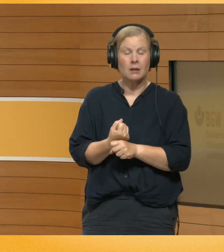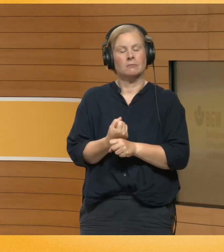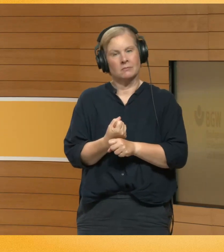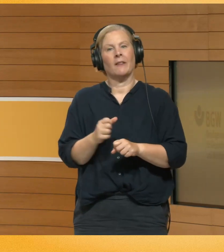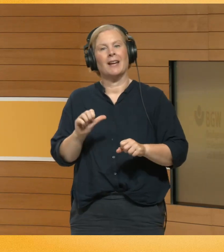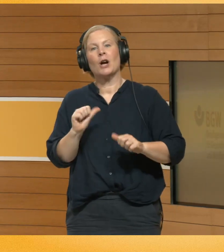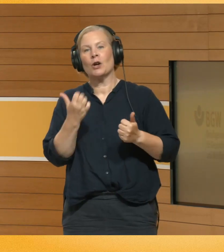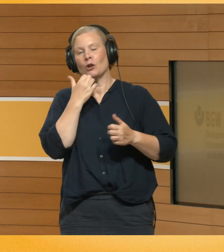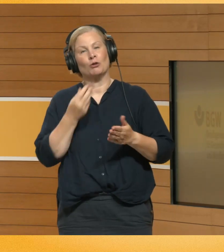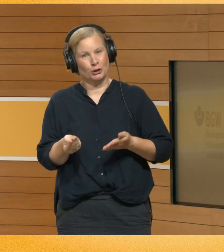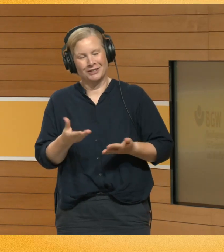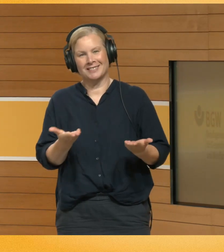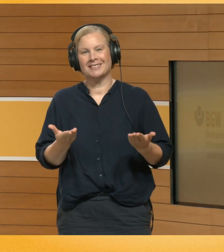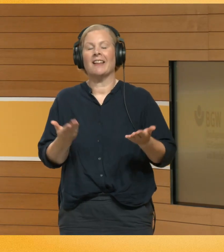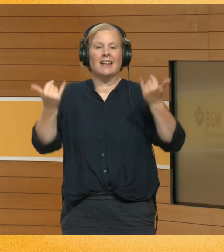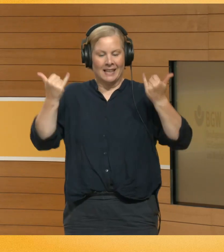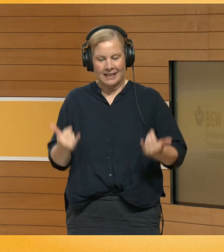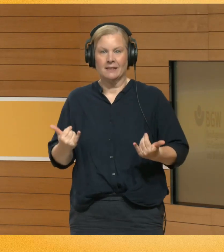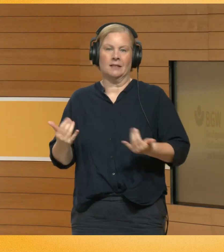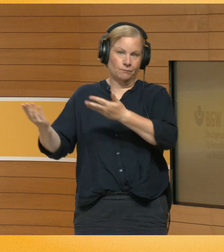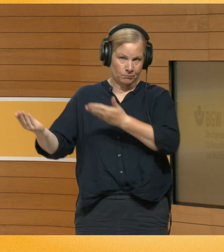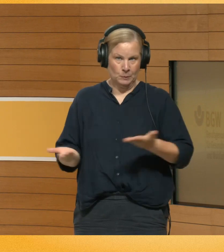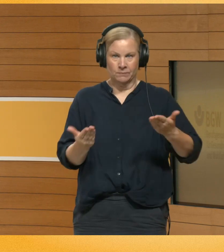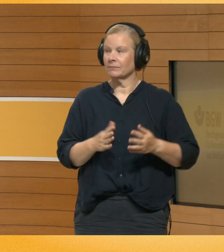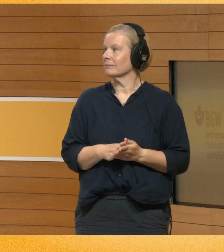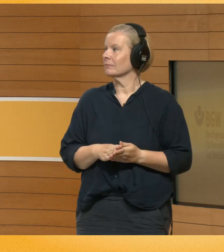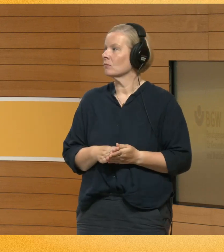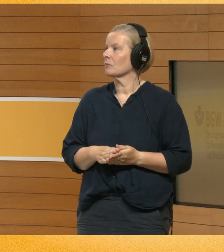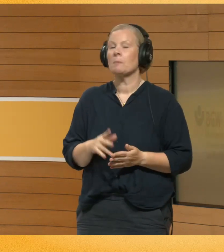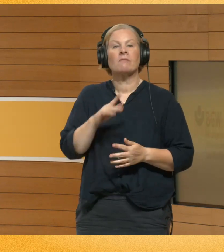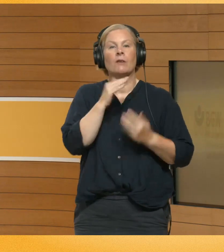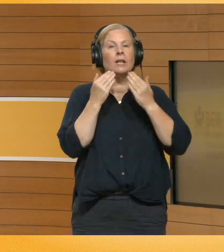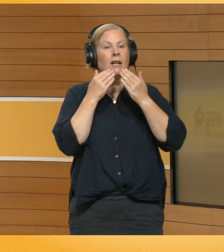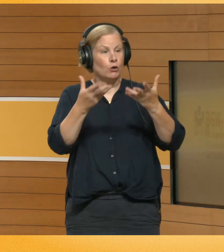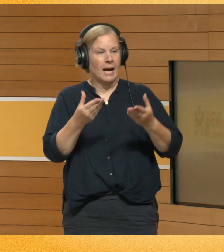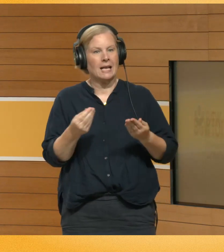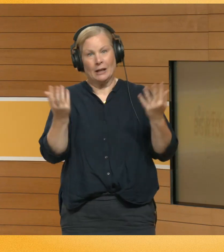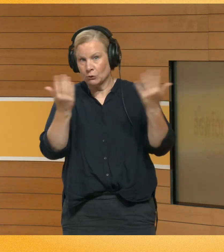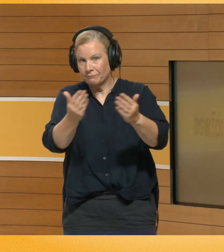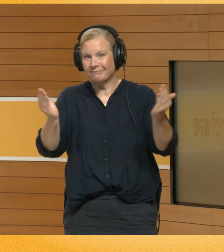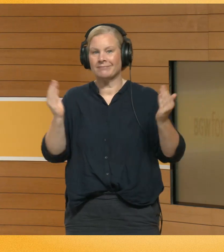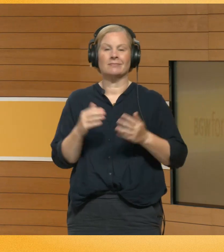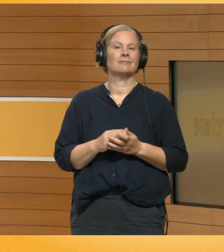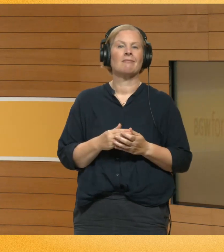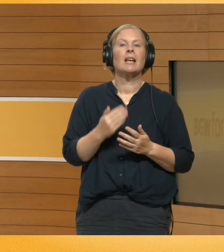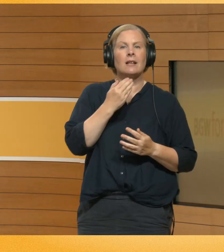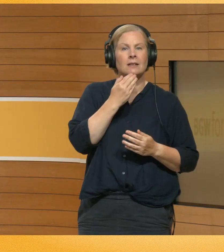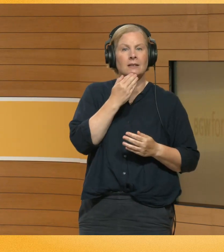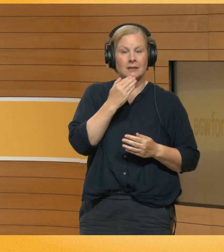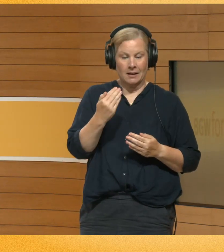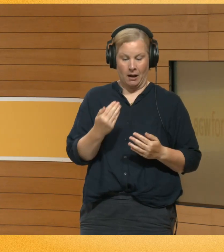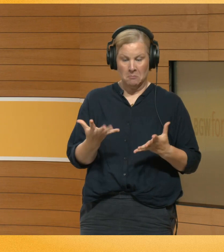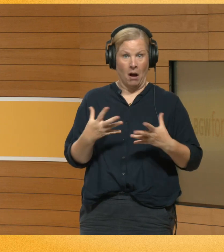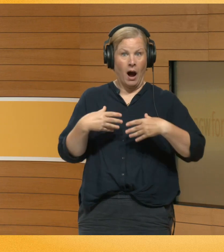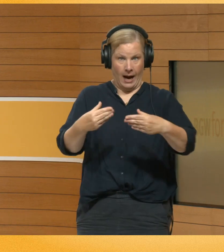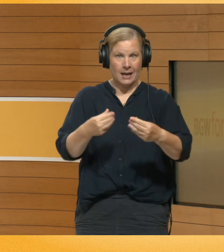Well, thank you very much for the invitation. Thank you, Miriam. Thank you, everybody, for the invitation. So my role here